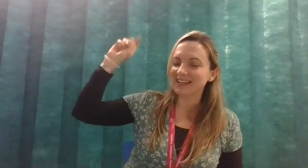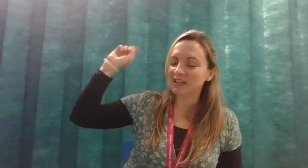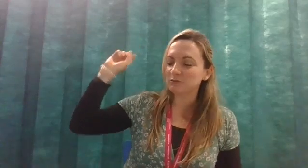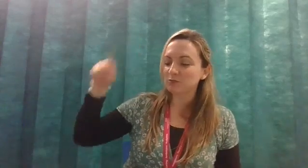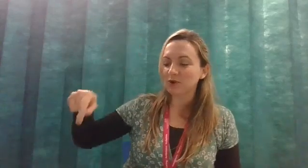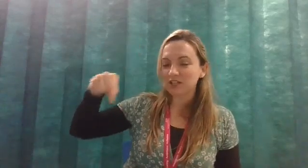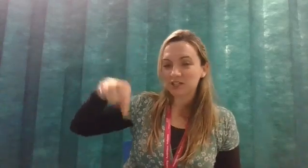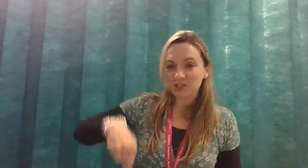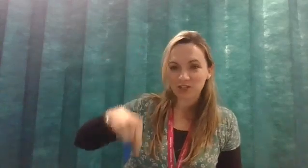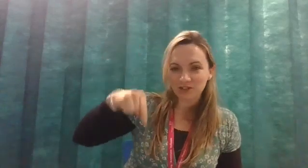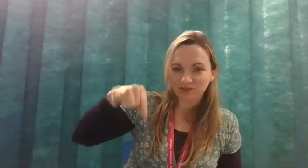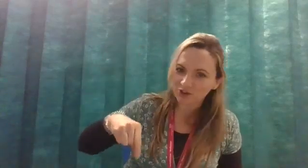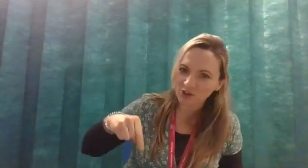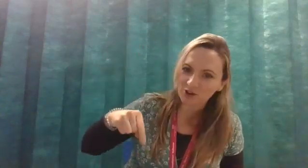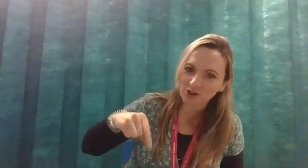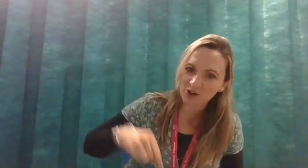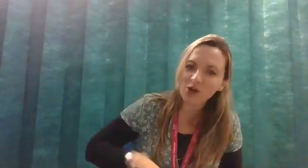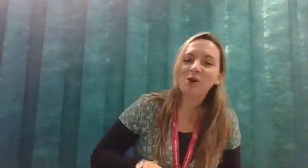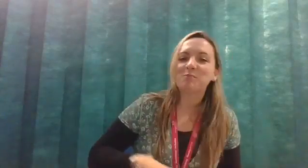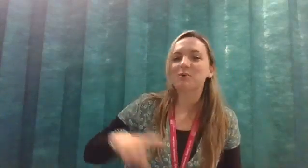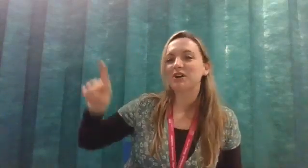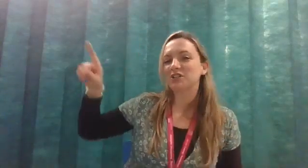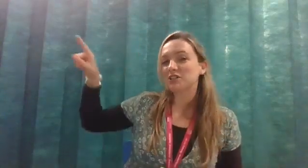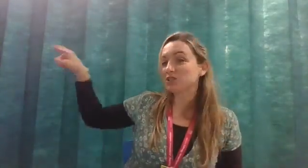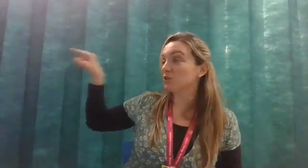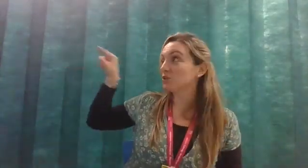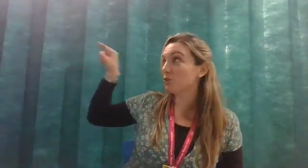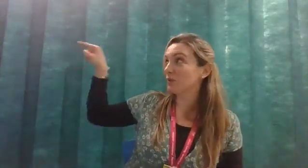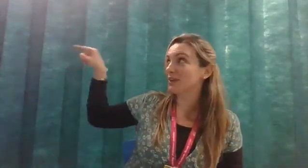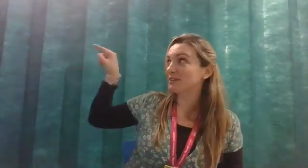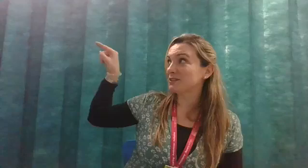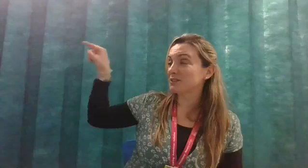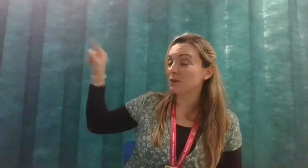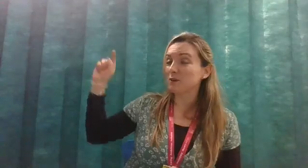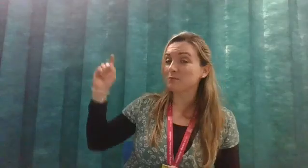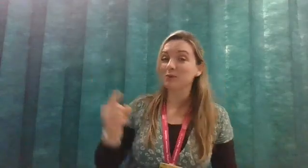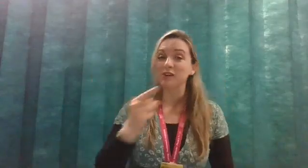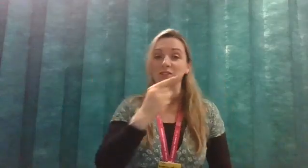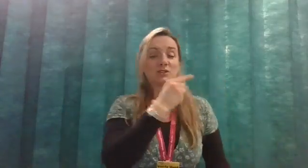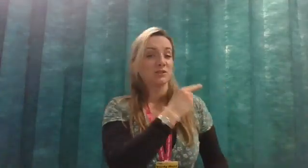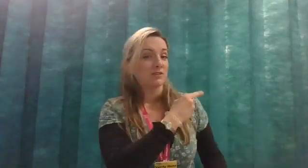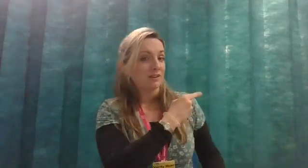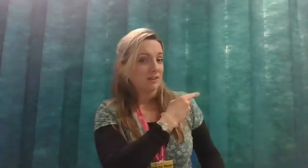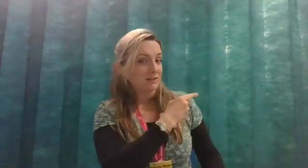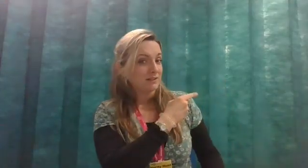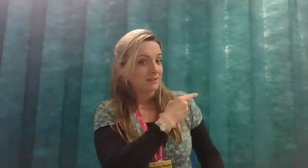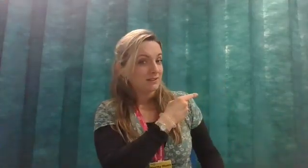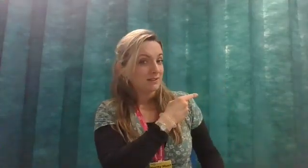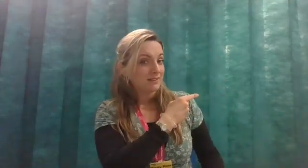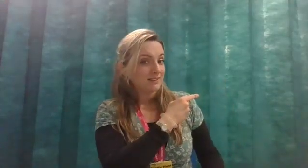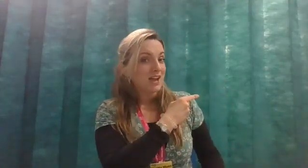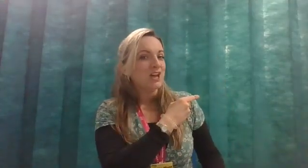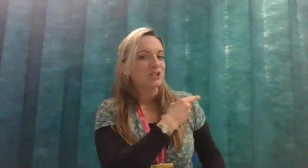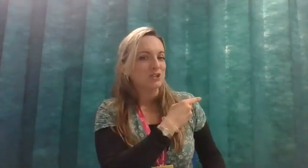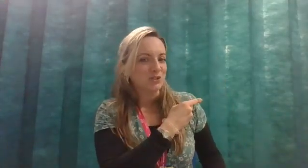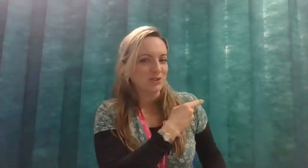ceiling, point to the floor, point to the window and point to the